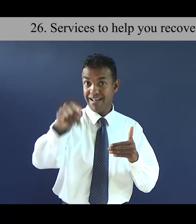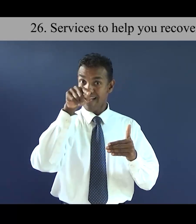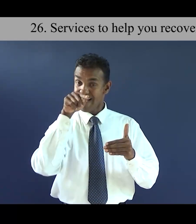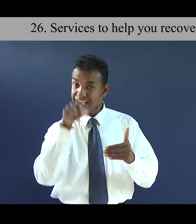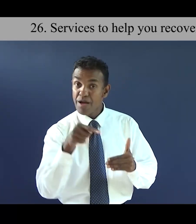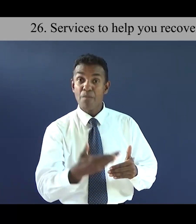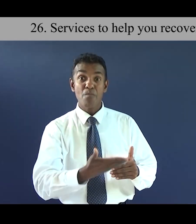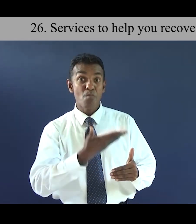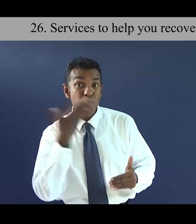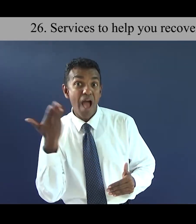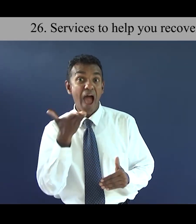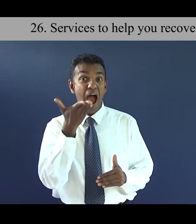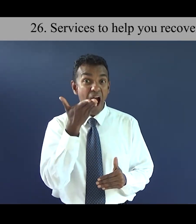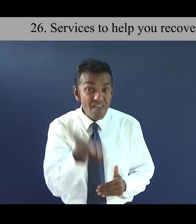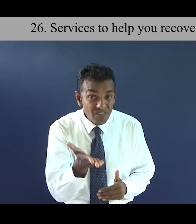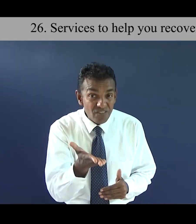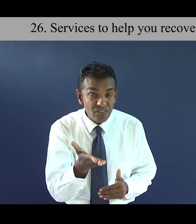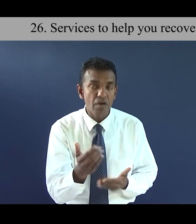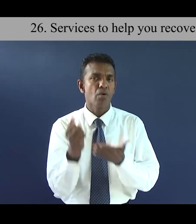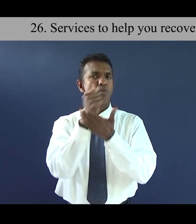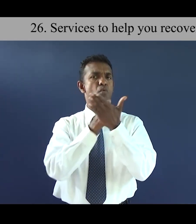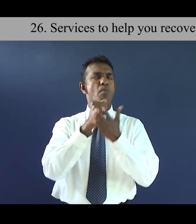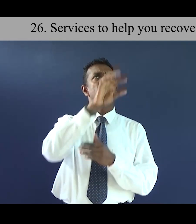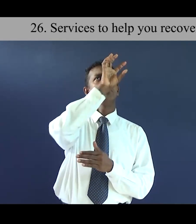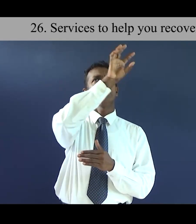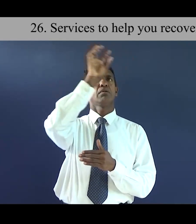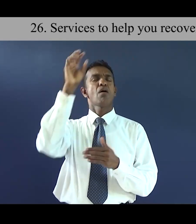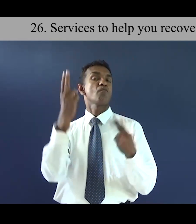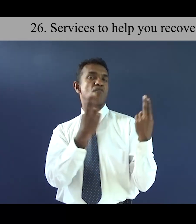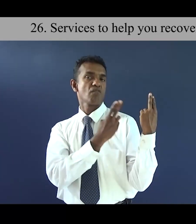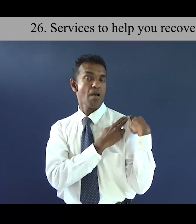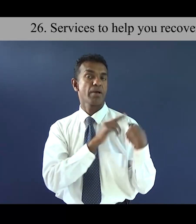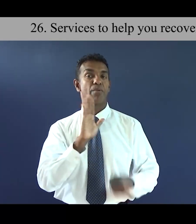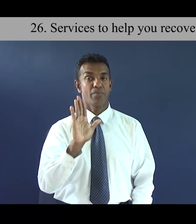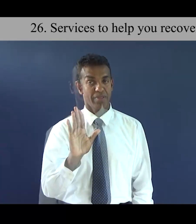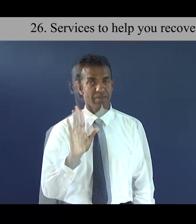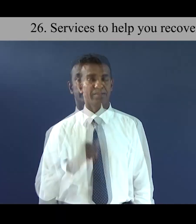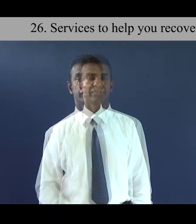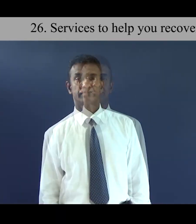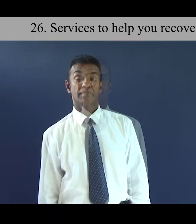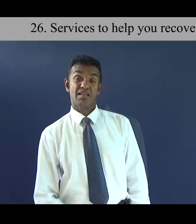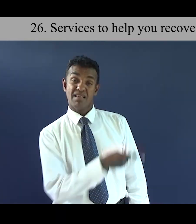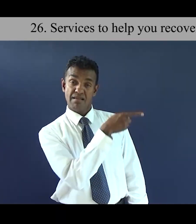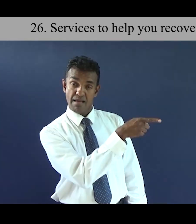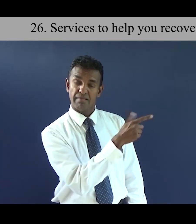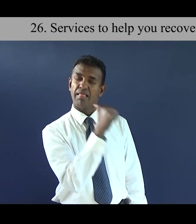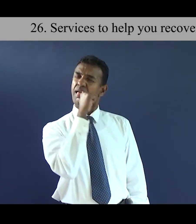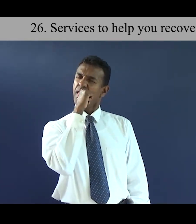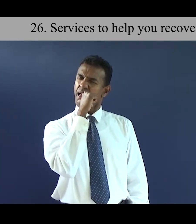health, work, education, and social services to help that